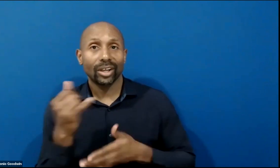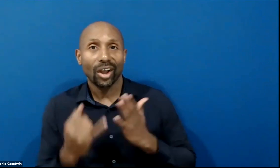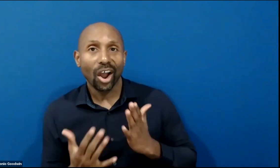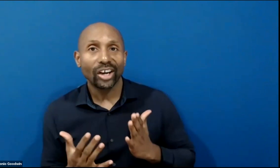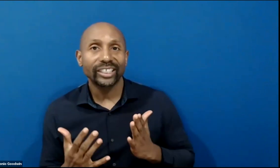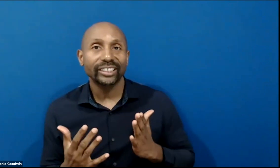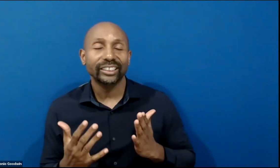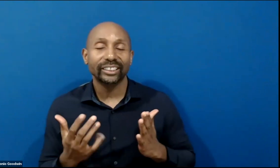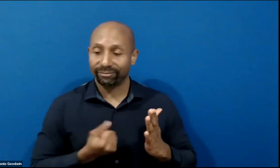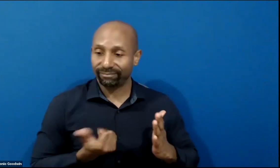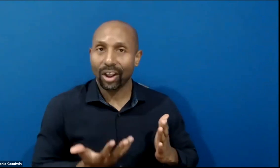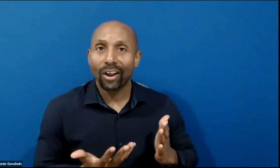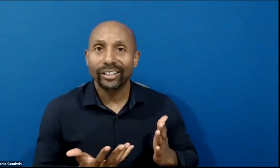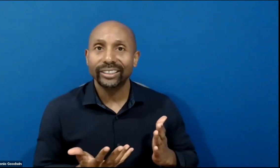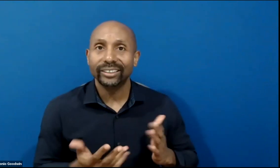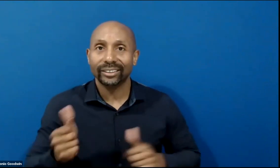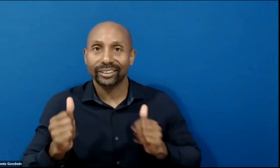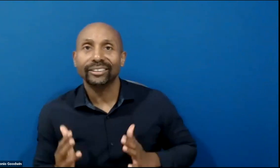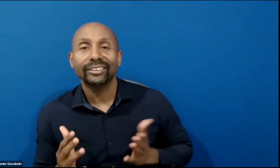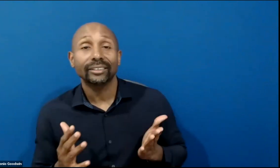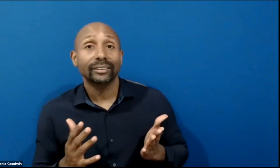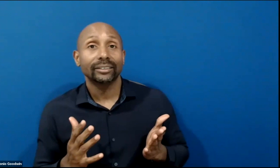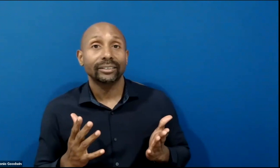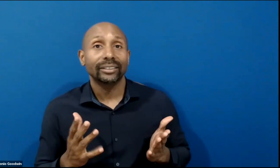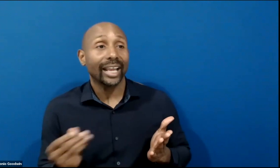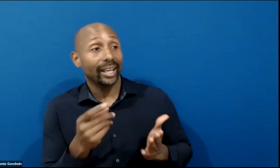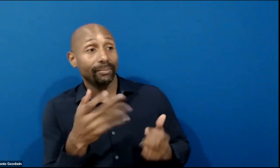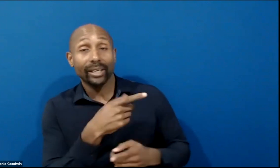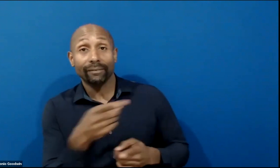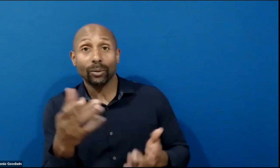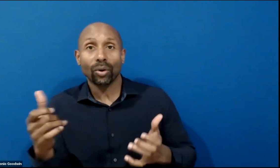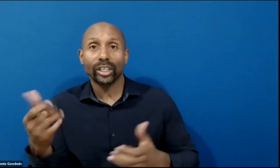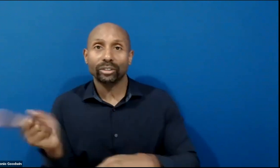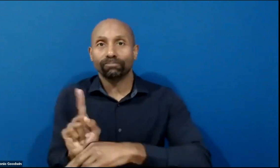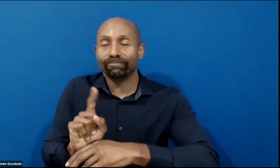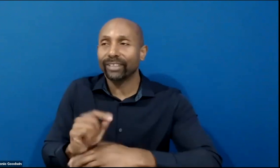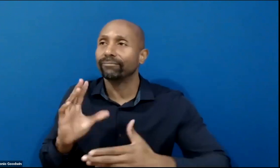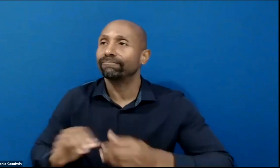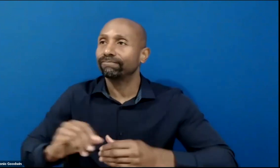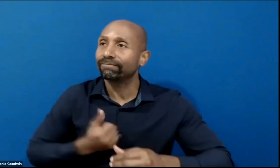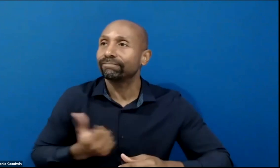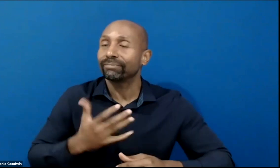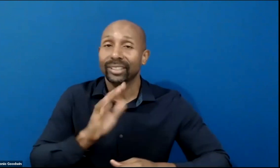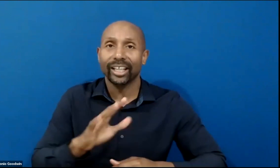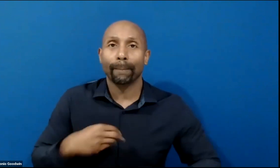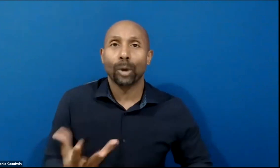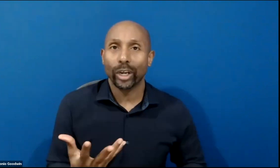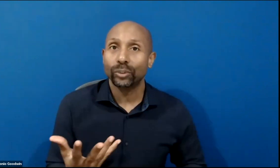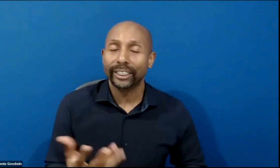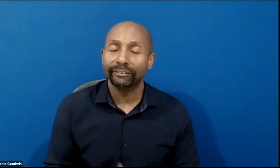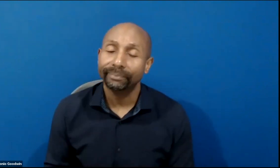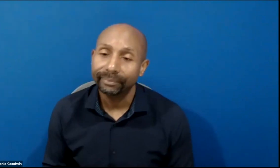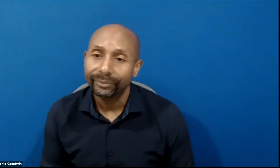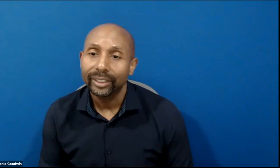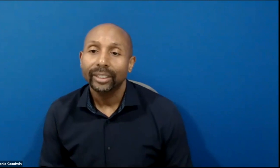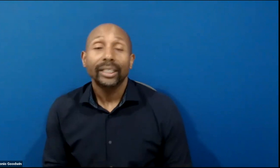their art in that space. And so thinking about how that became something that happened, you know, on every